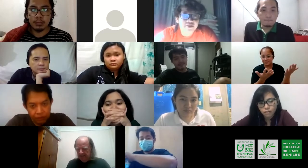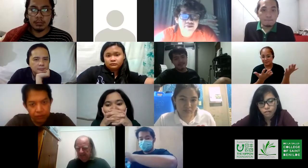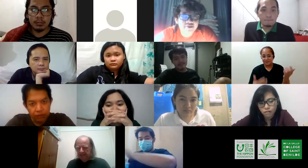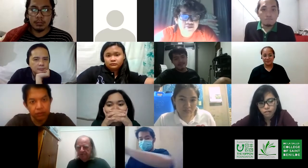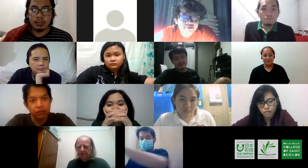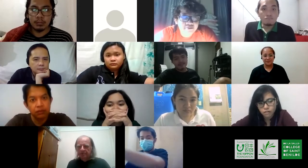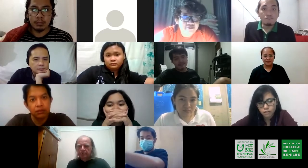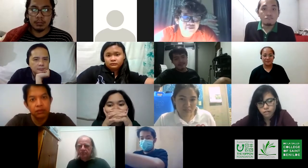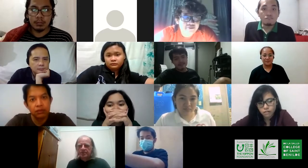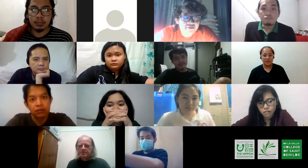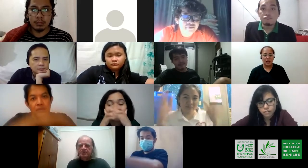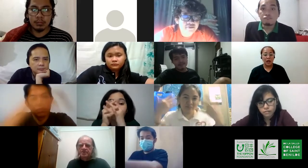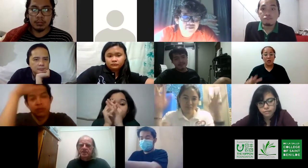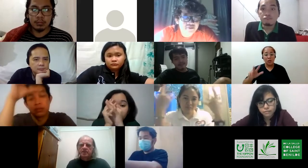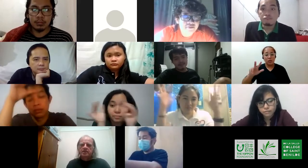And the third group is presenting